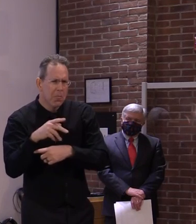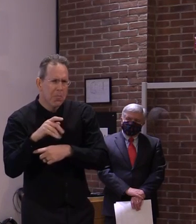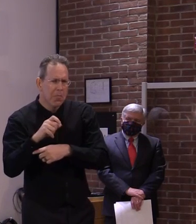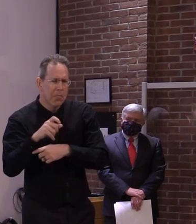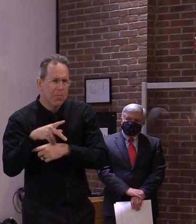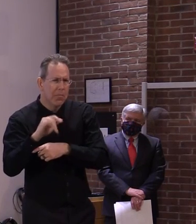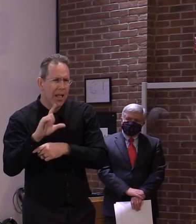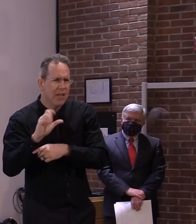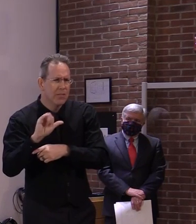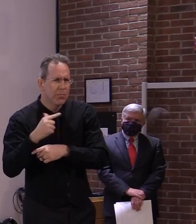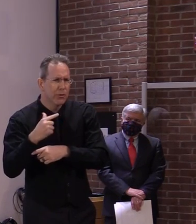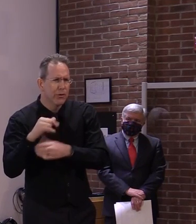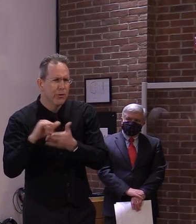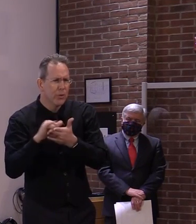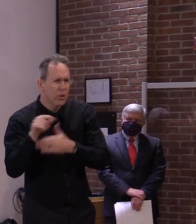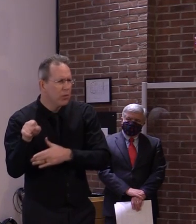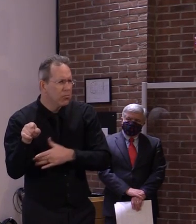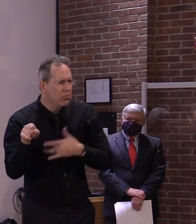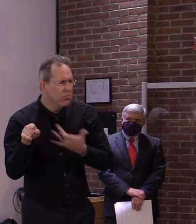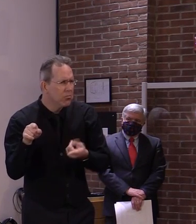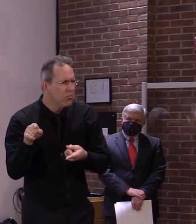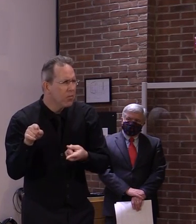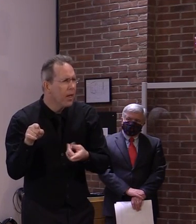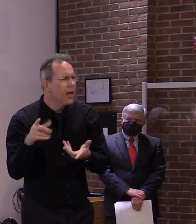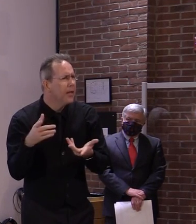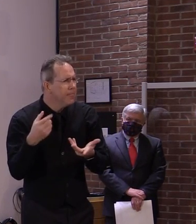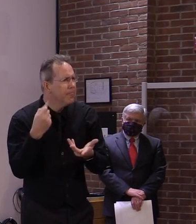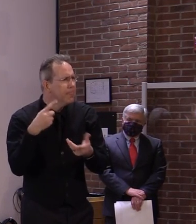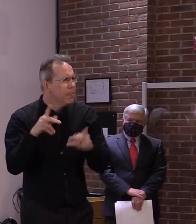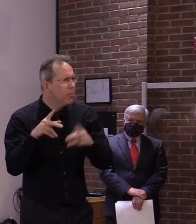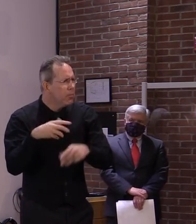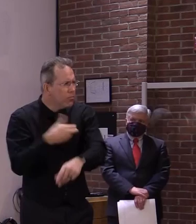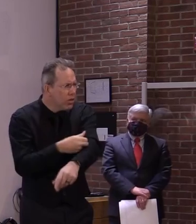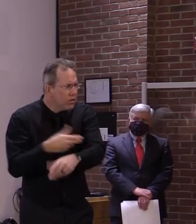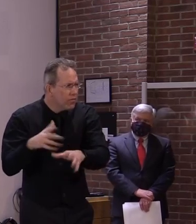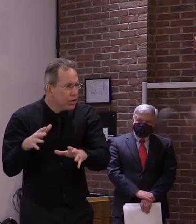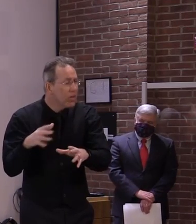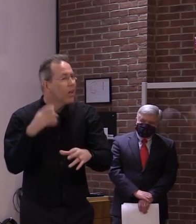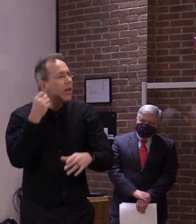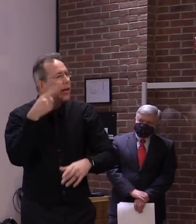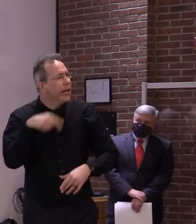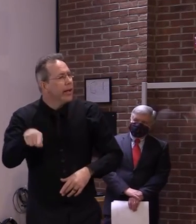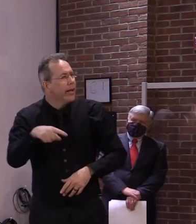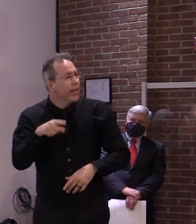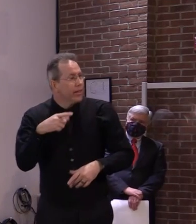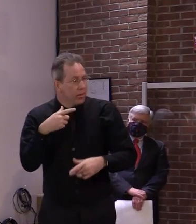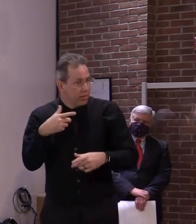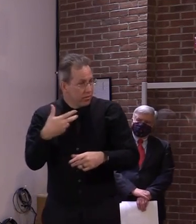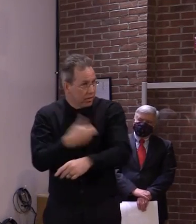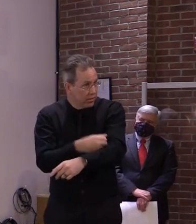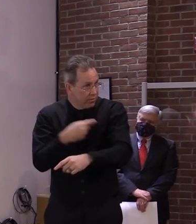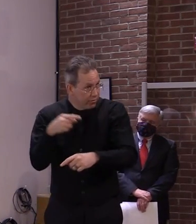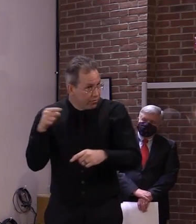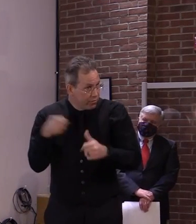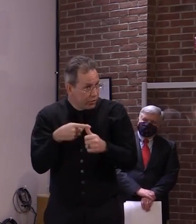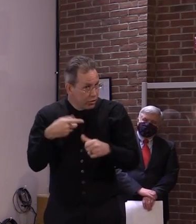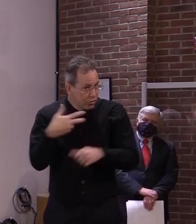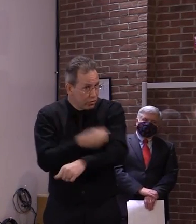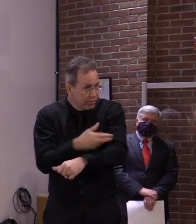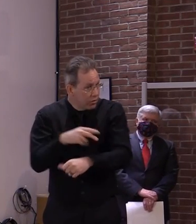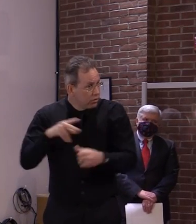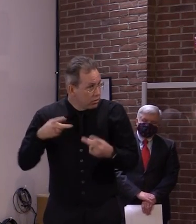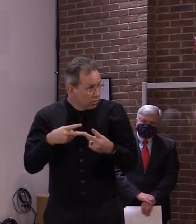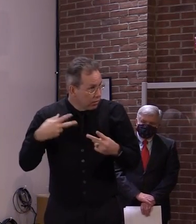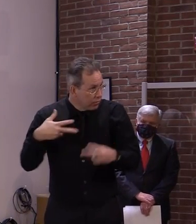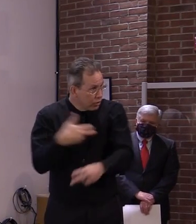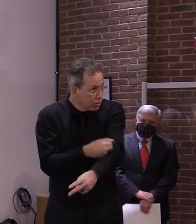of this depends on when you were vaccinated, how many doses you've received, and how far beyond yeah. that time you are. So that we'd have